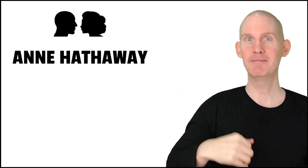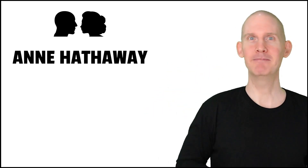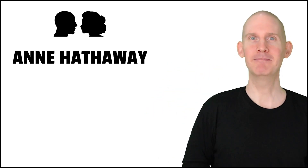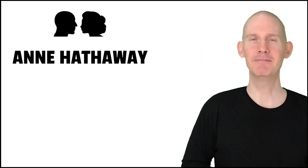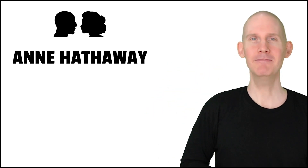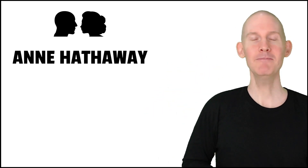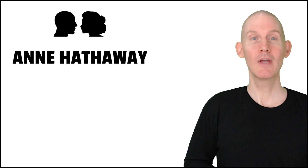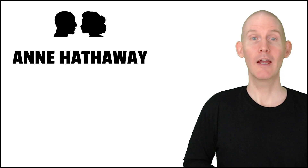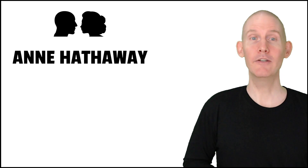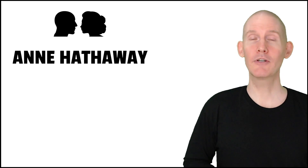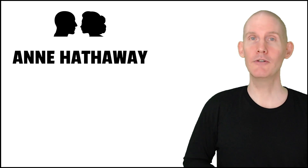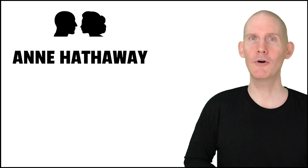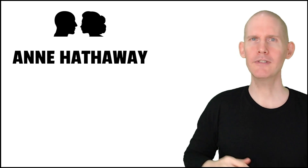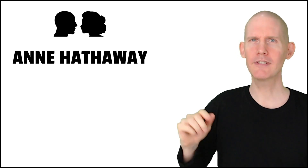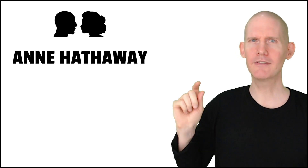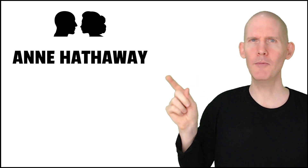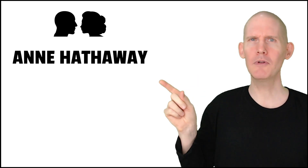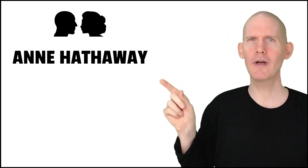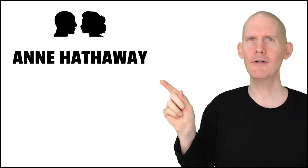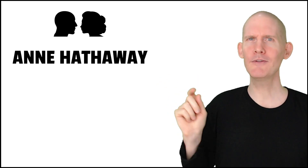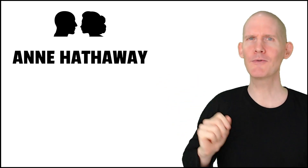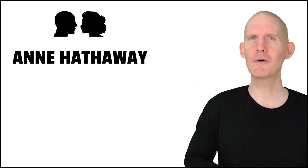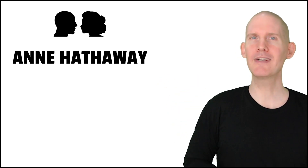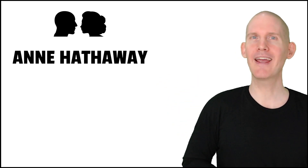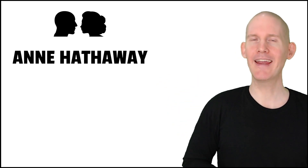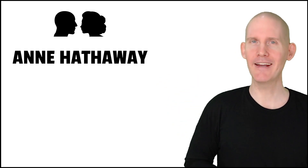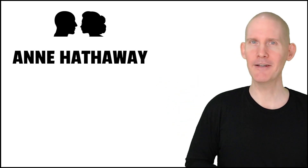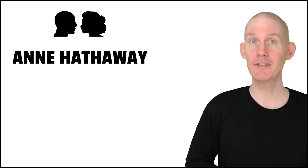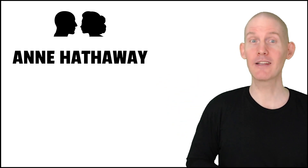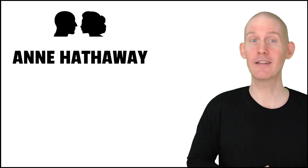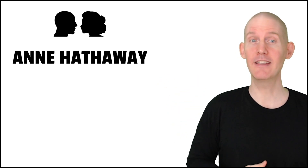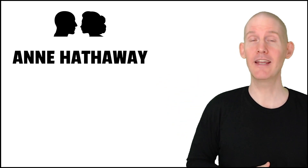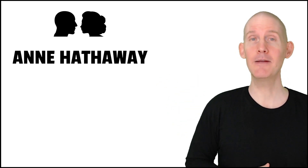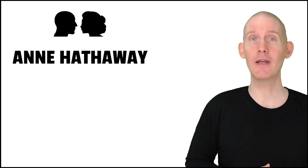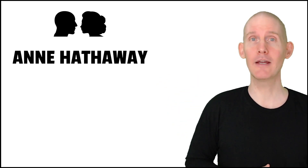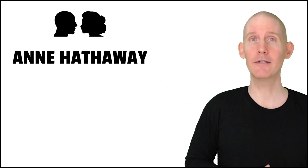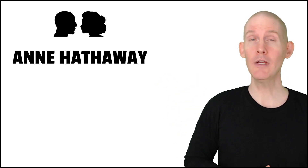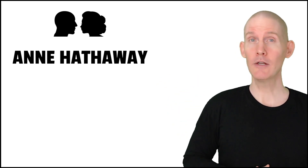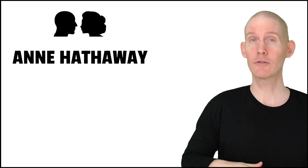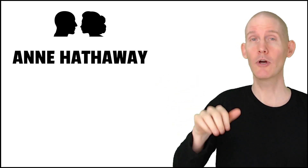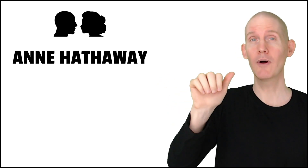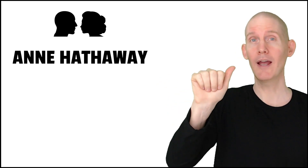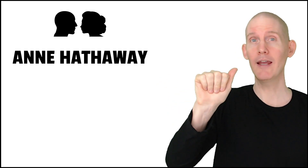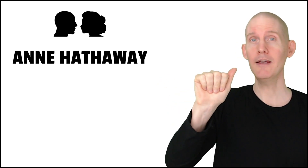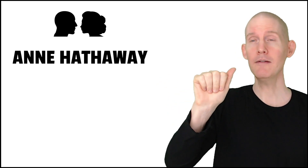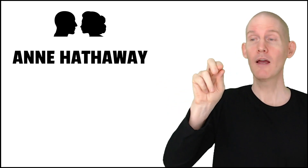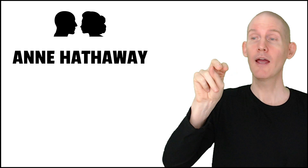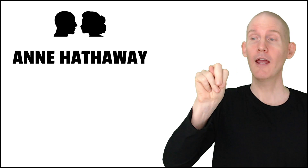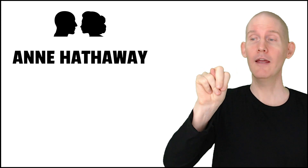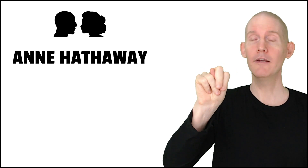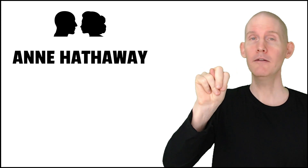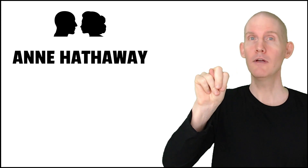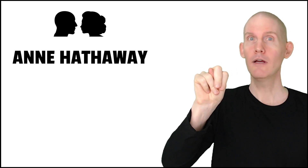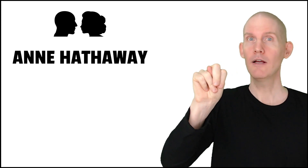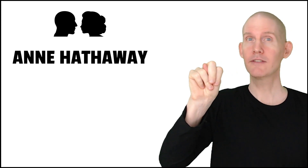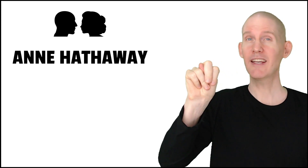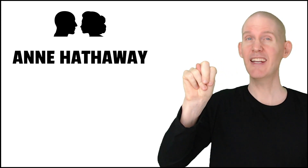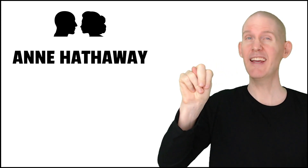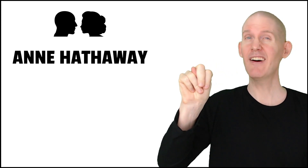And you're going to notice a double letter in the word Anne, in the name Anne. So you go A, N, second N off